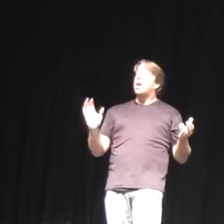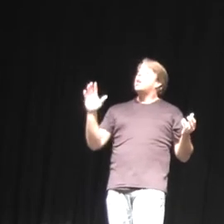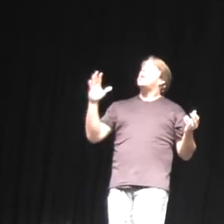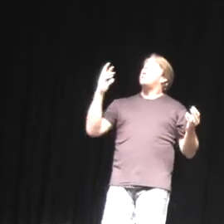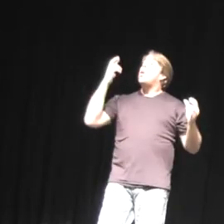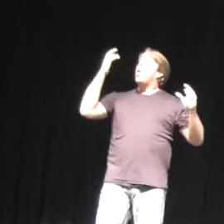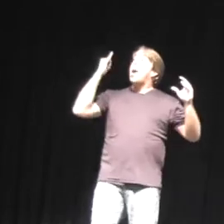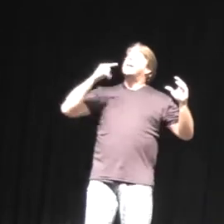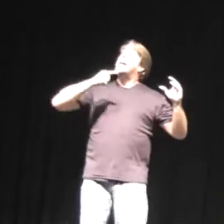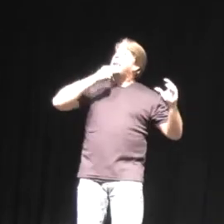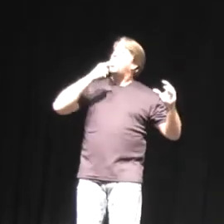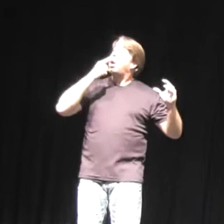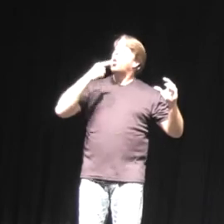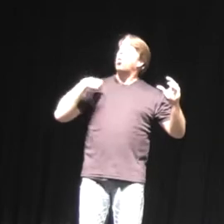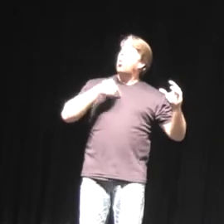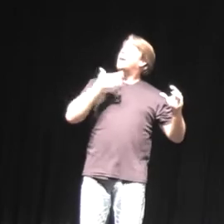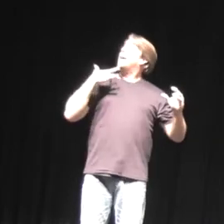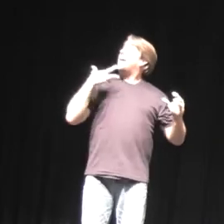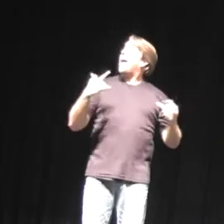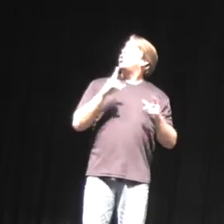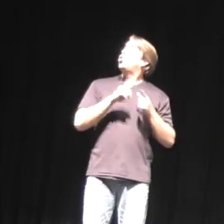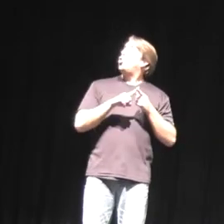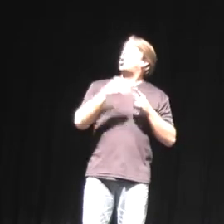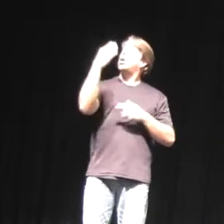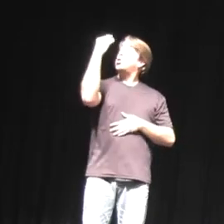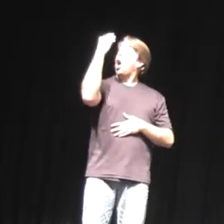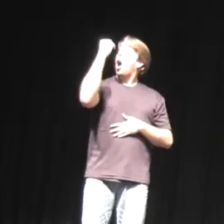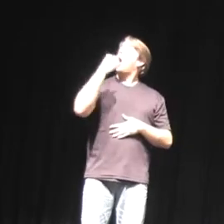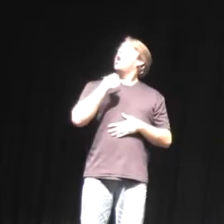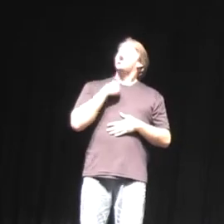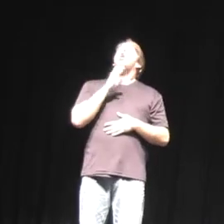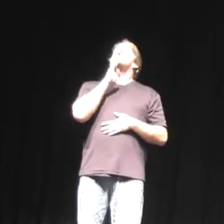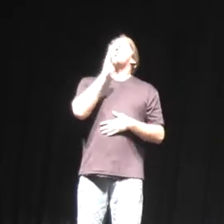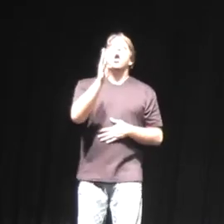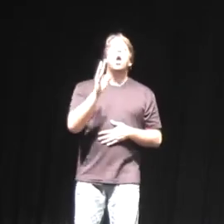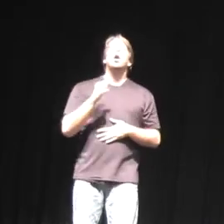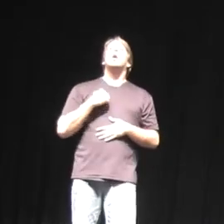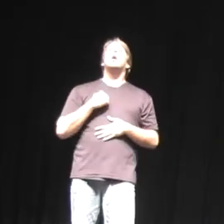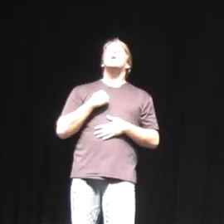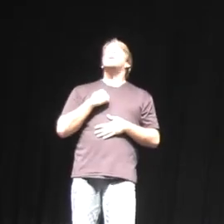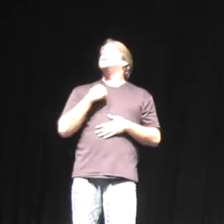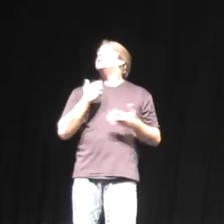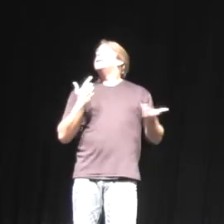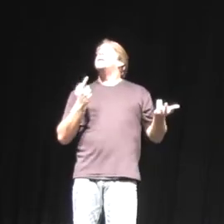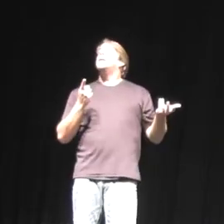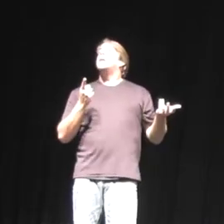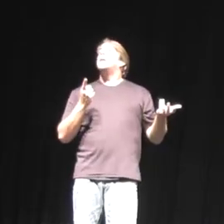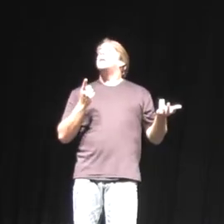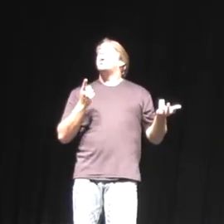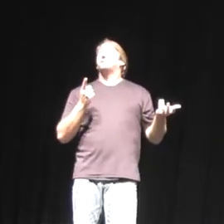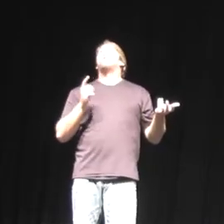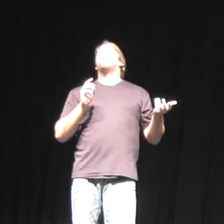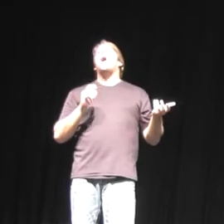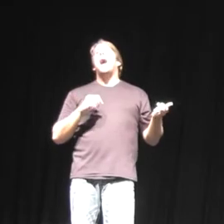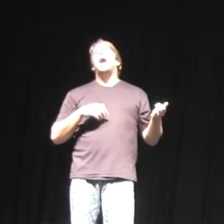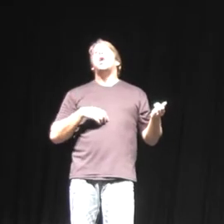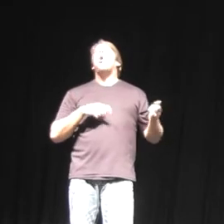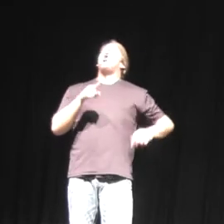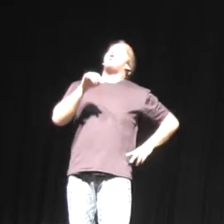Because as hearing people, we're trained to fill the space, to fill the emptiness. So we just want to say stuff like,